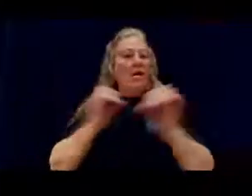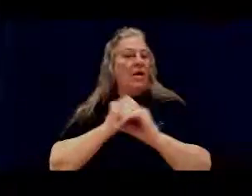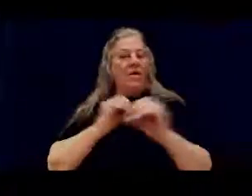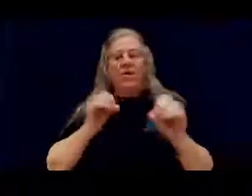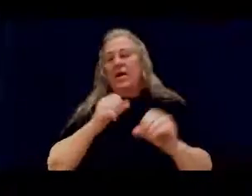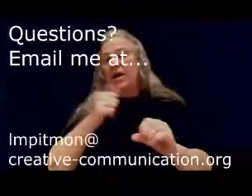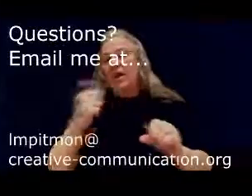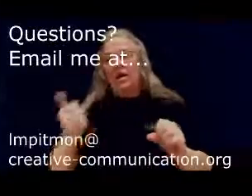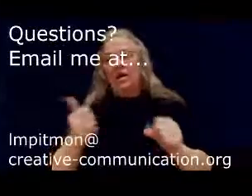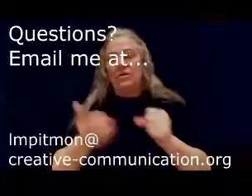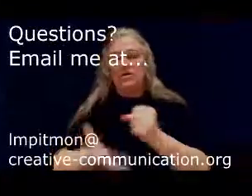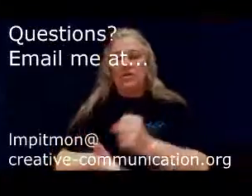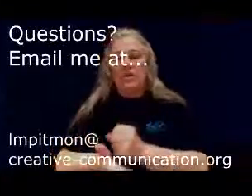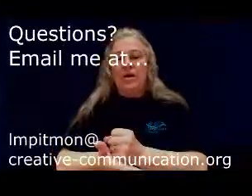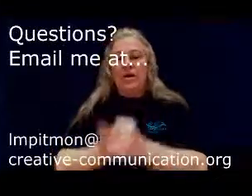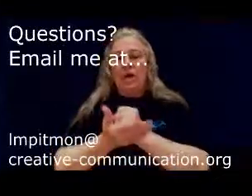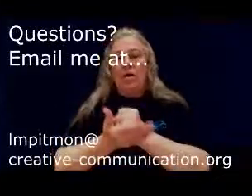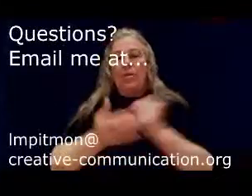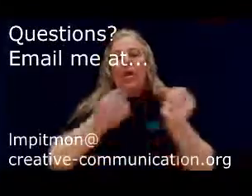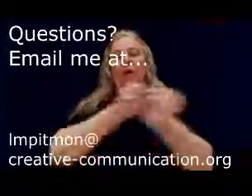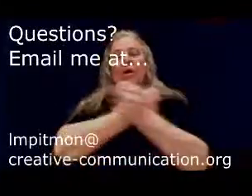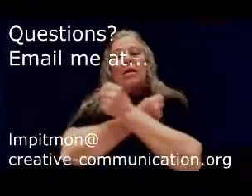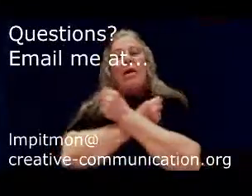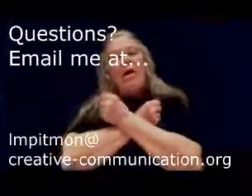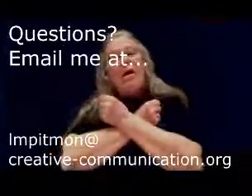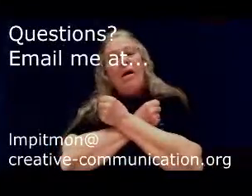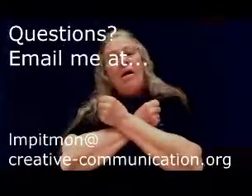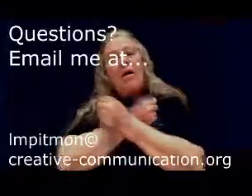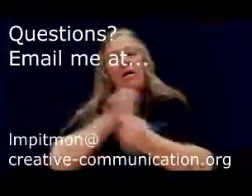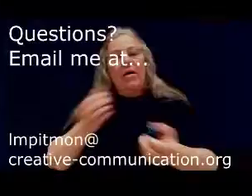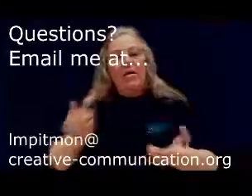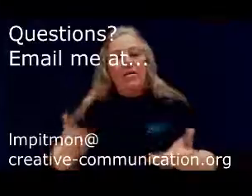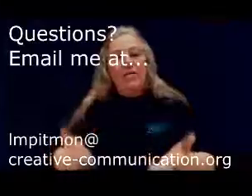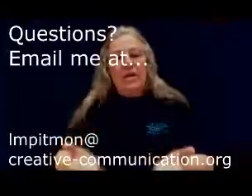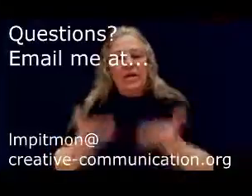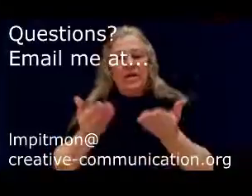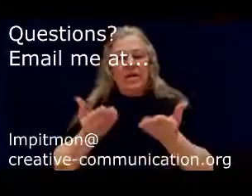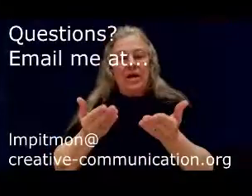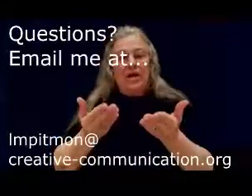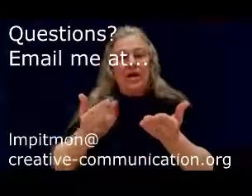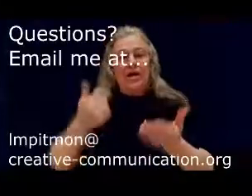nothing else could help, love lifted